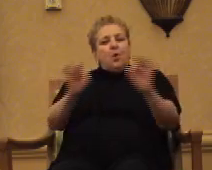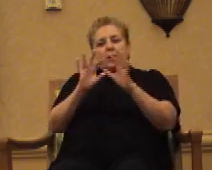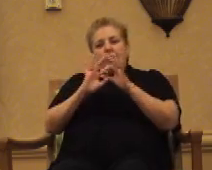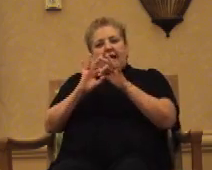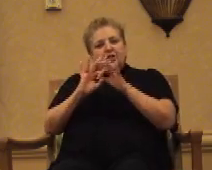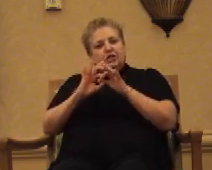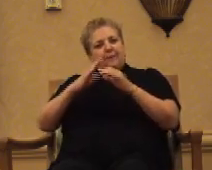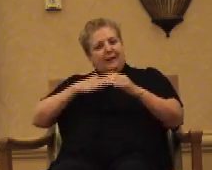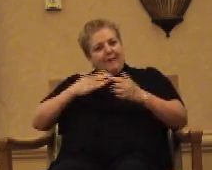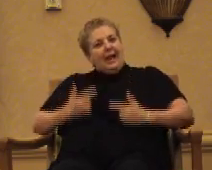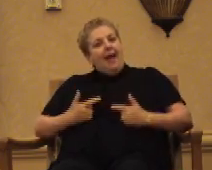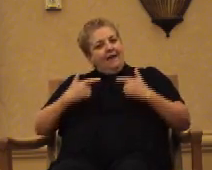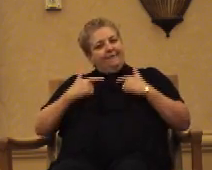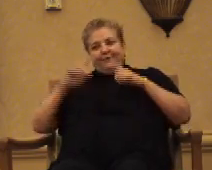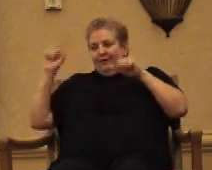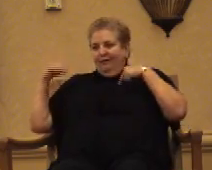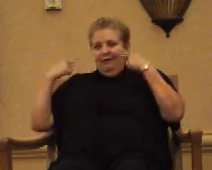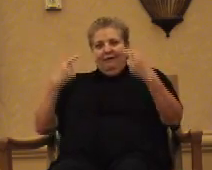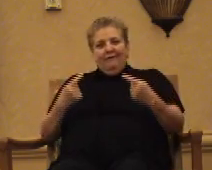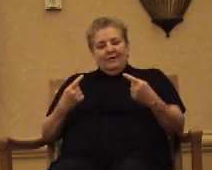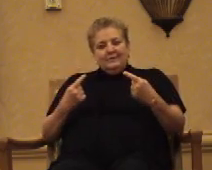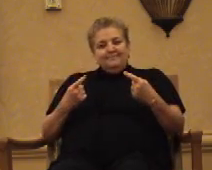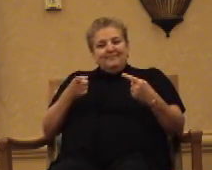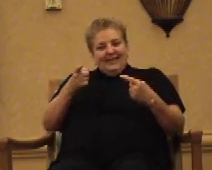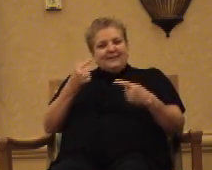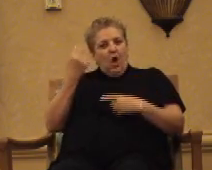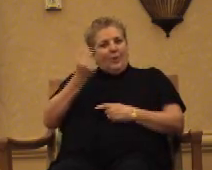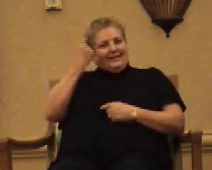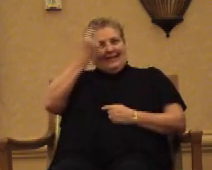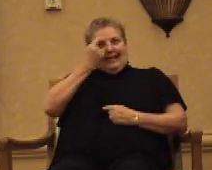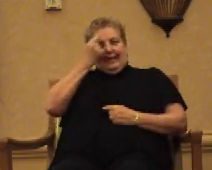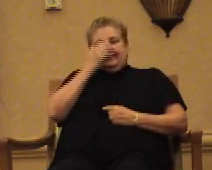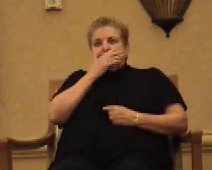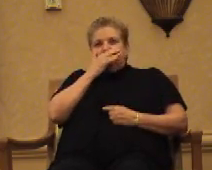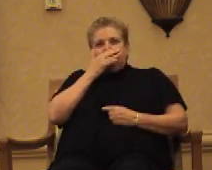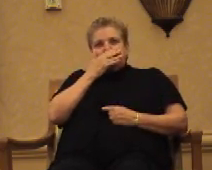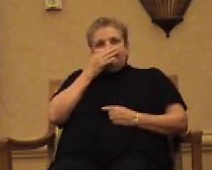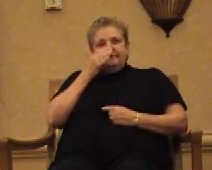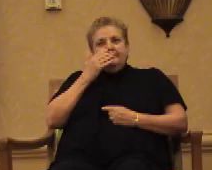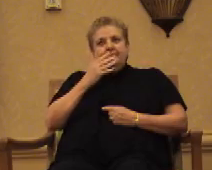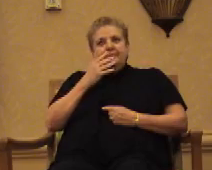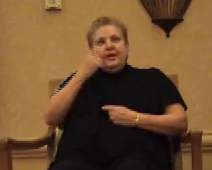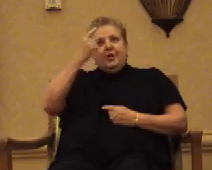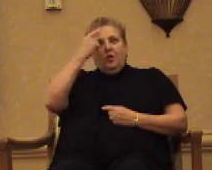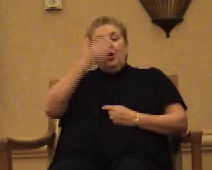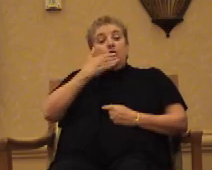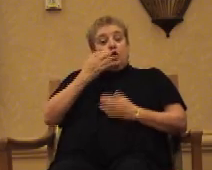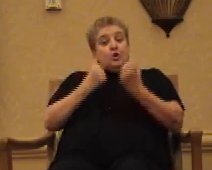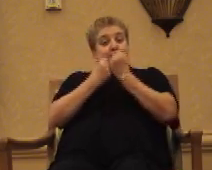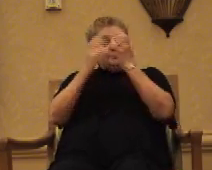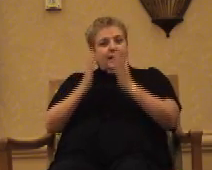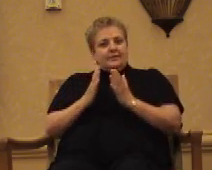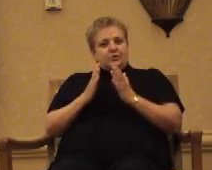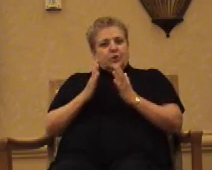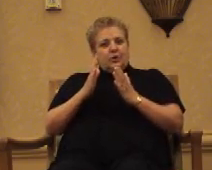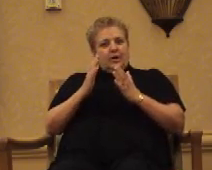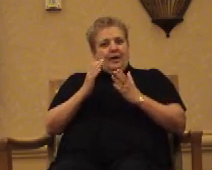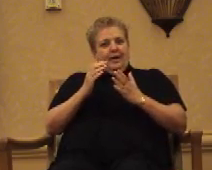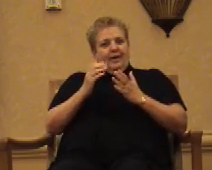life, the one he's always thinking, the good sponsor is always kind of pointing you towards a higher power, and